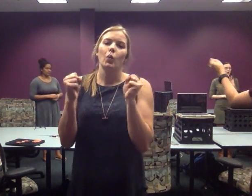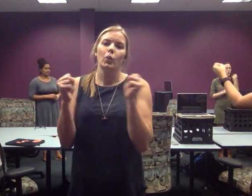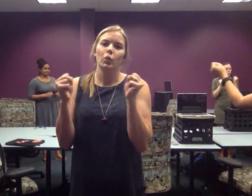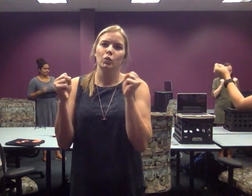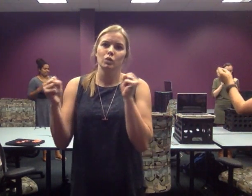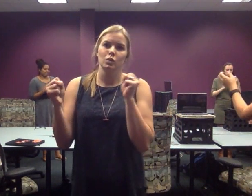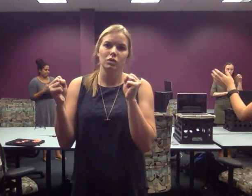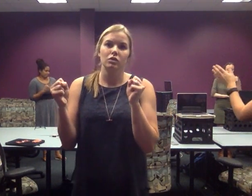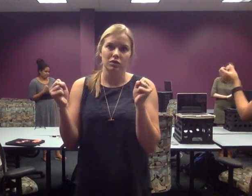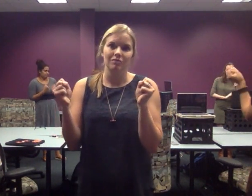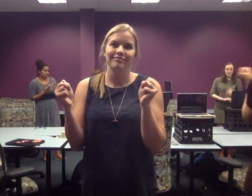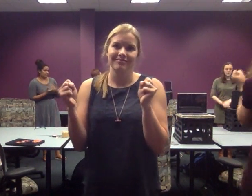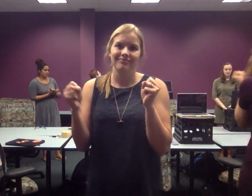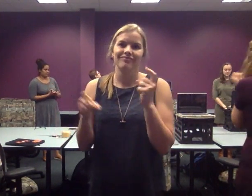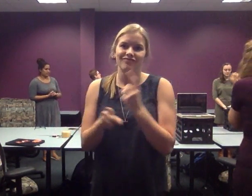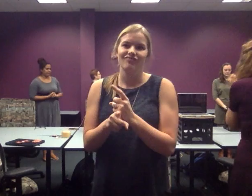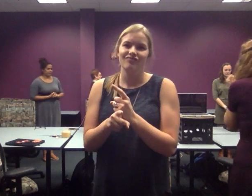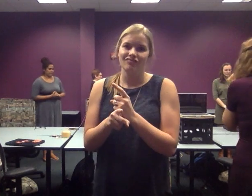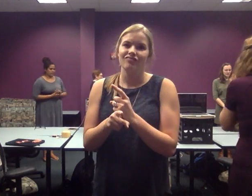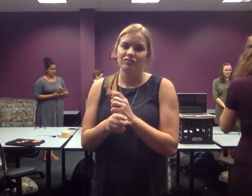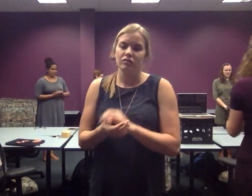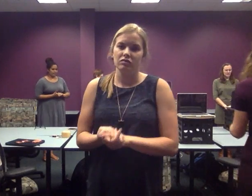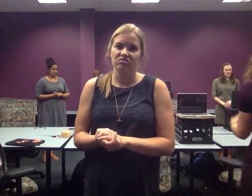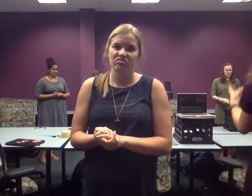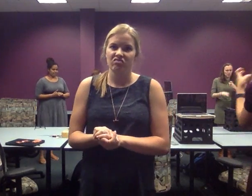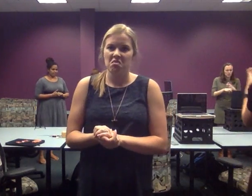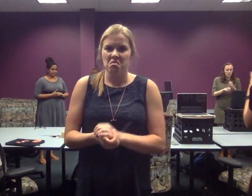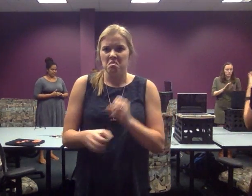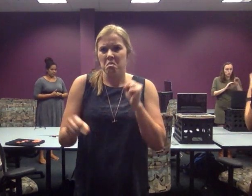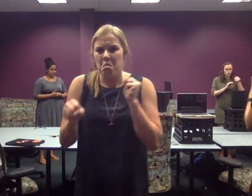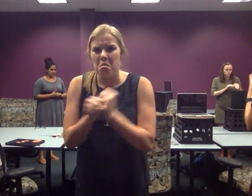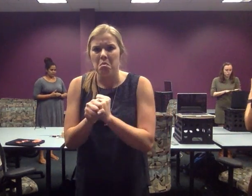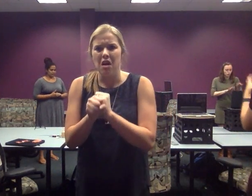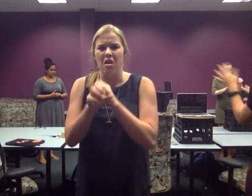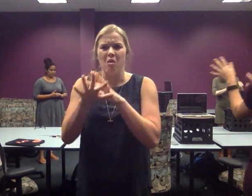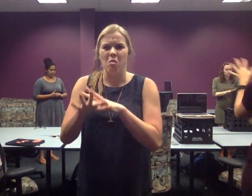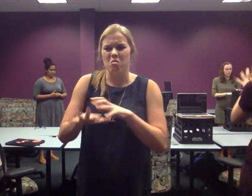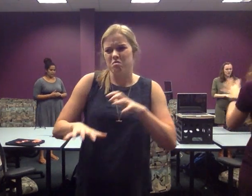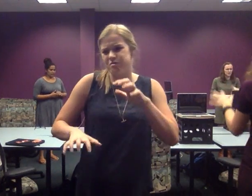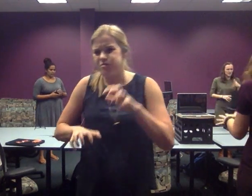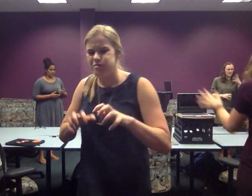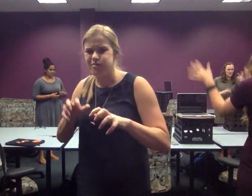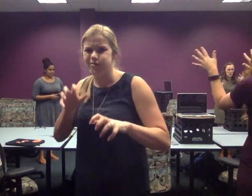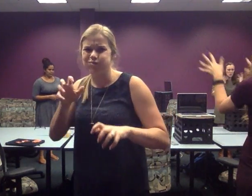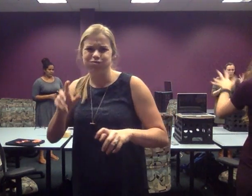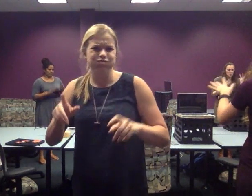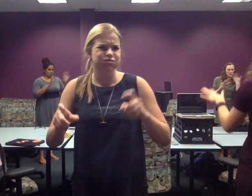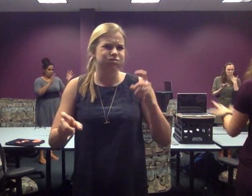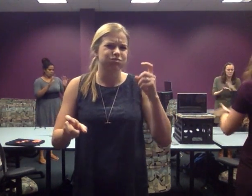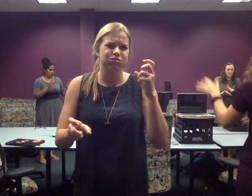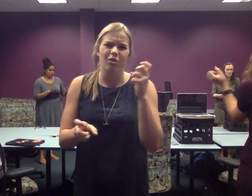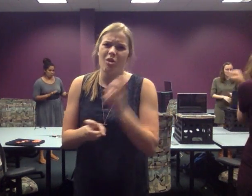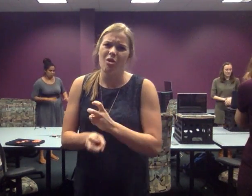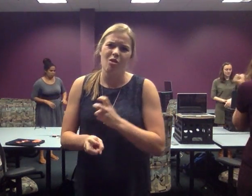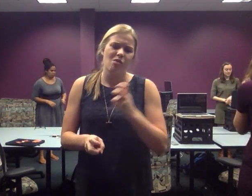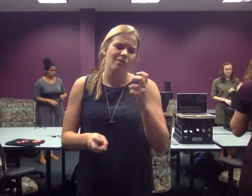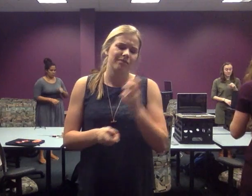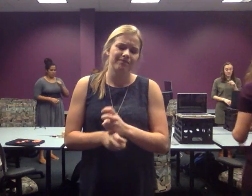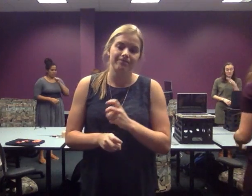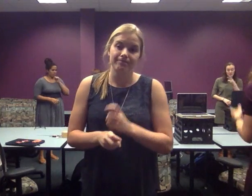only rough terrain to get over, but now they've got bad weather to deal with. But he's very speedy. He gets those cannons down to